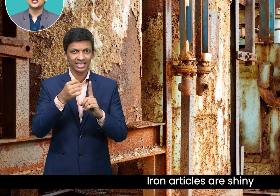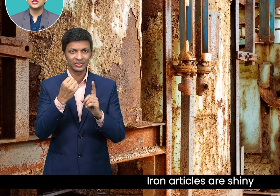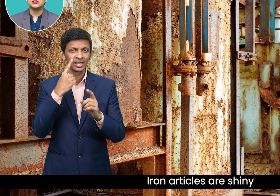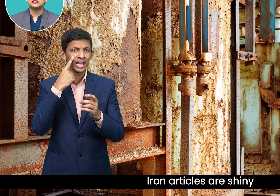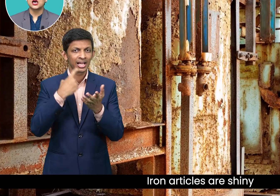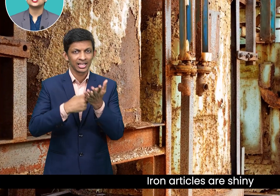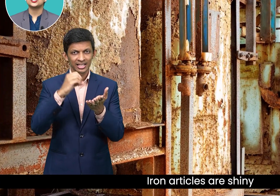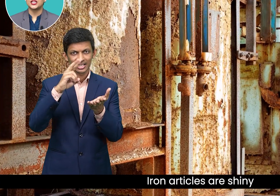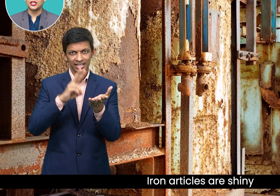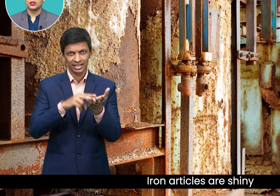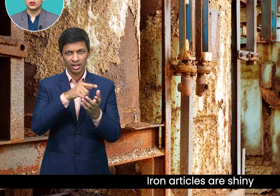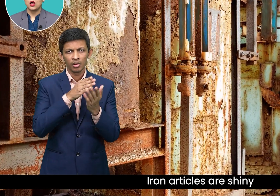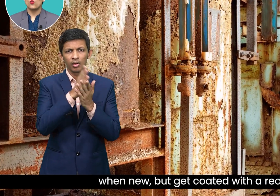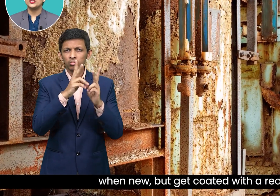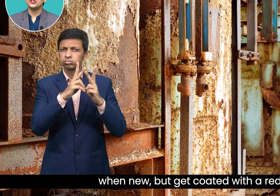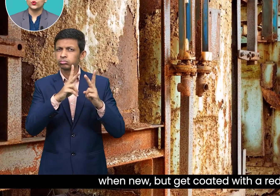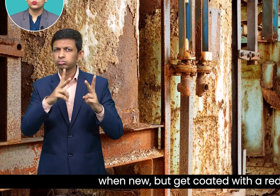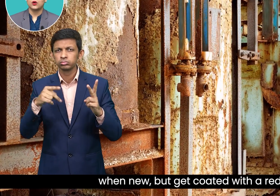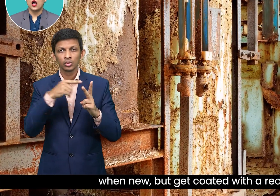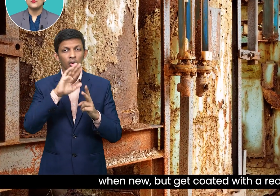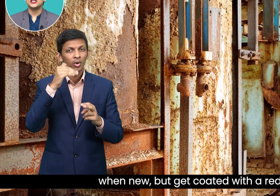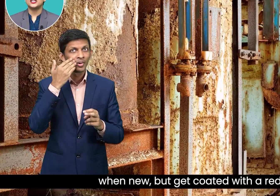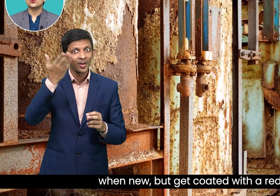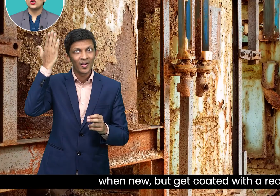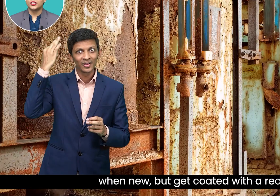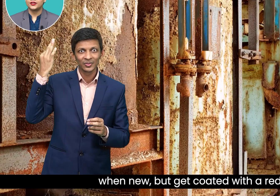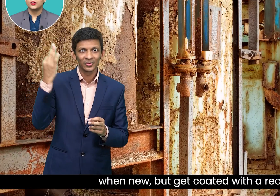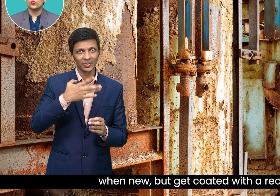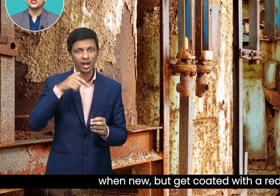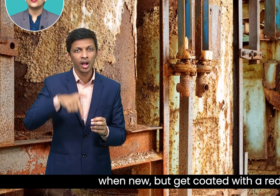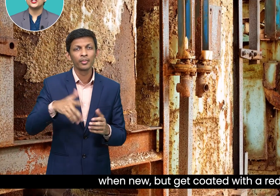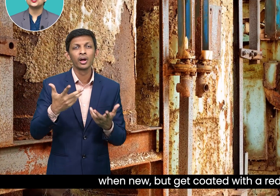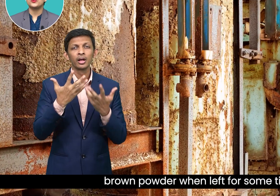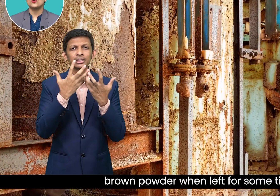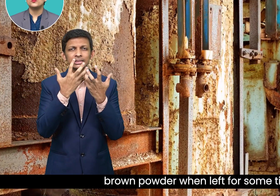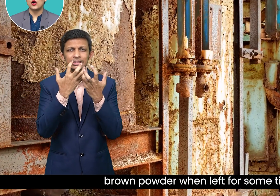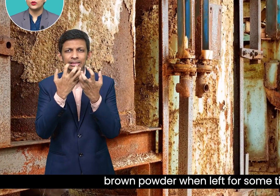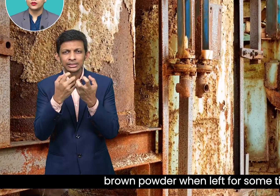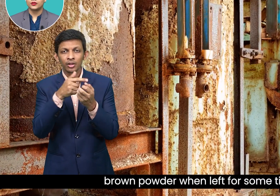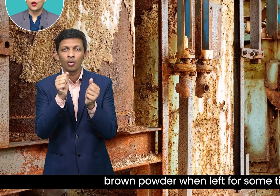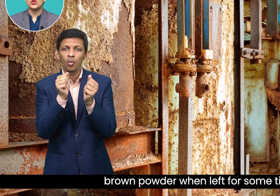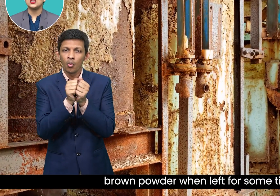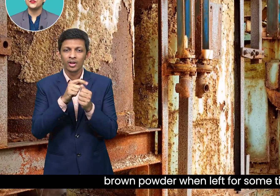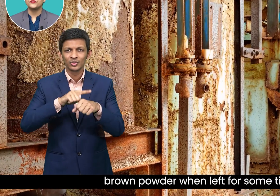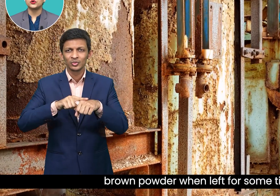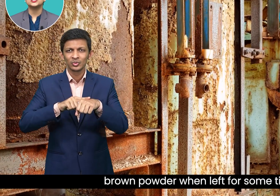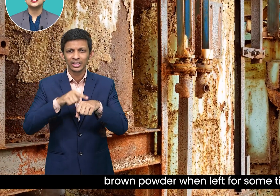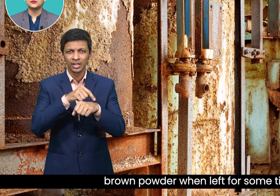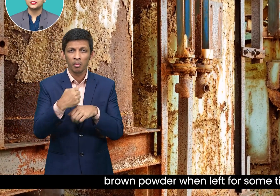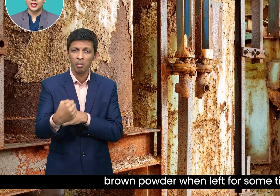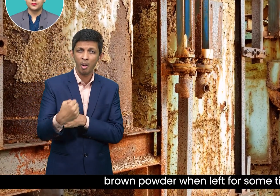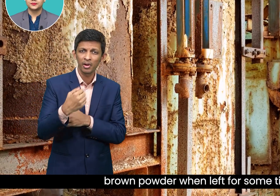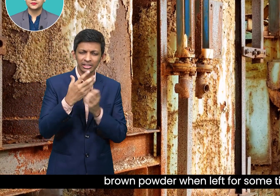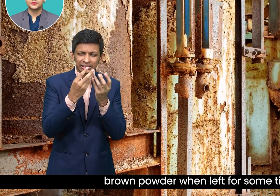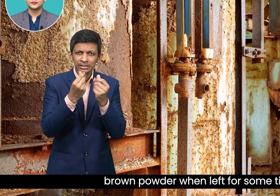Iron articles are shiny when new but get coated with a reddish brown powder when left for